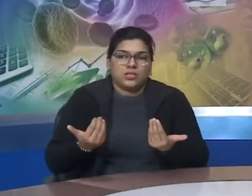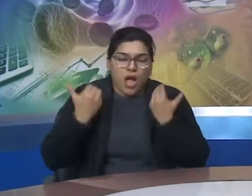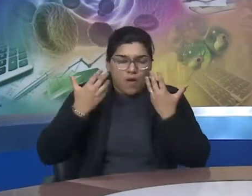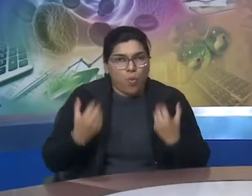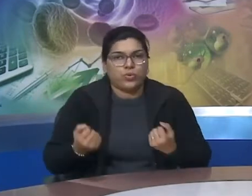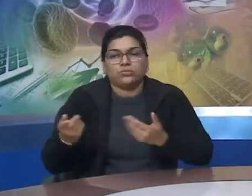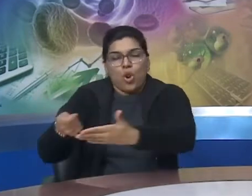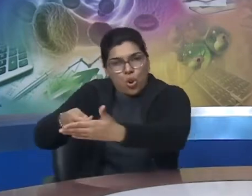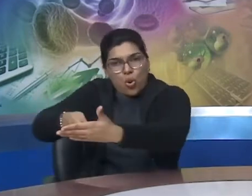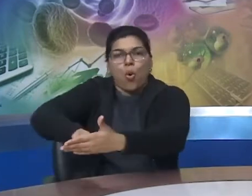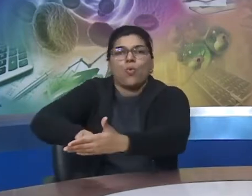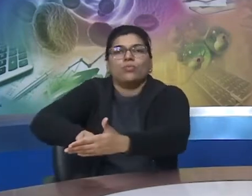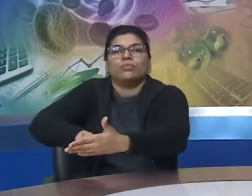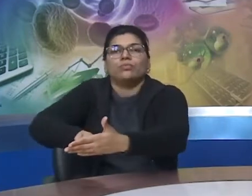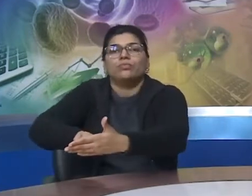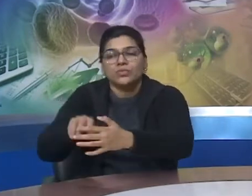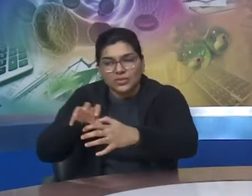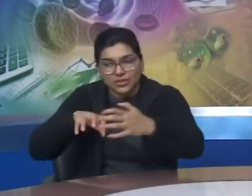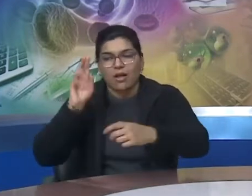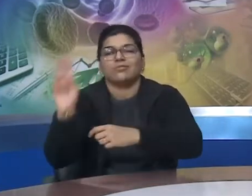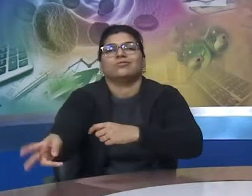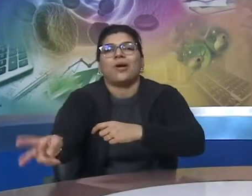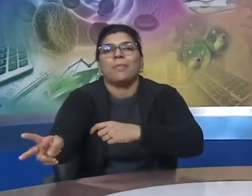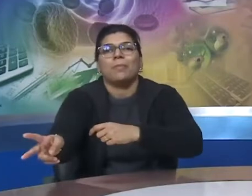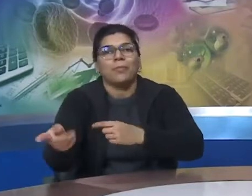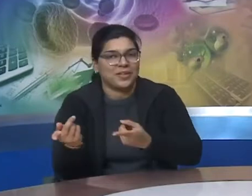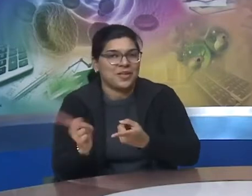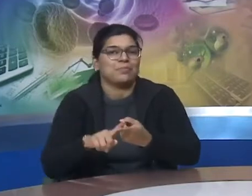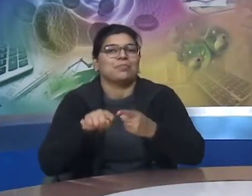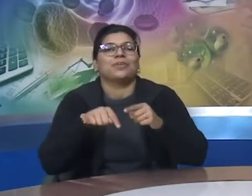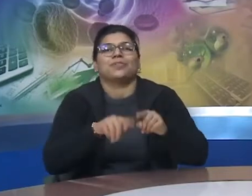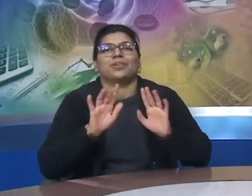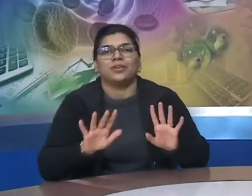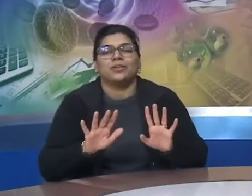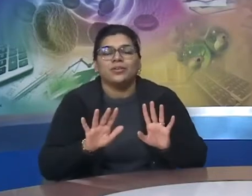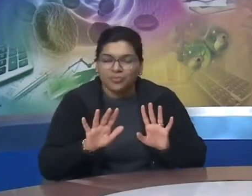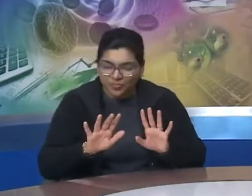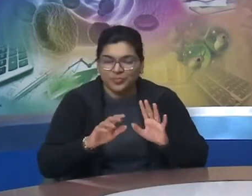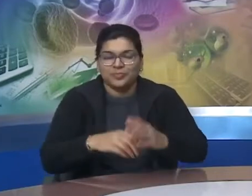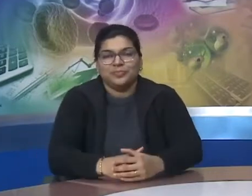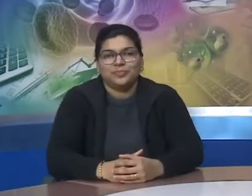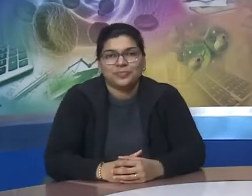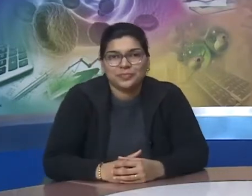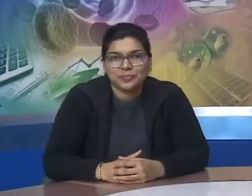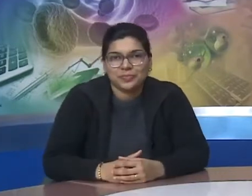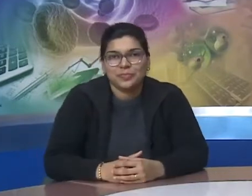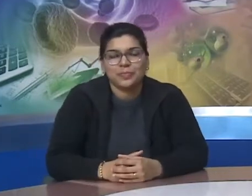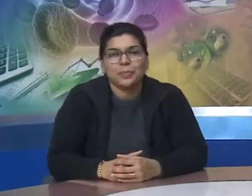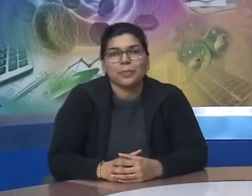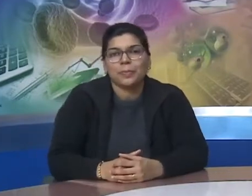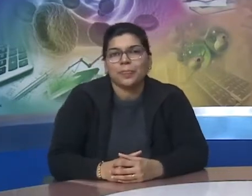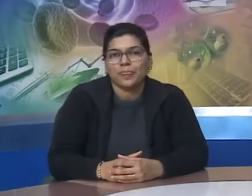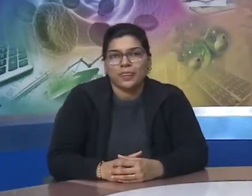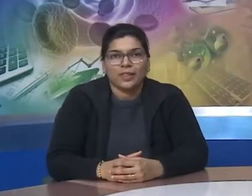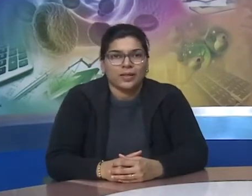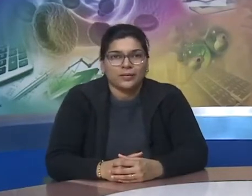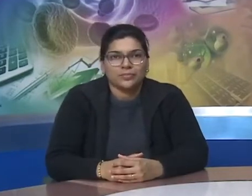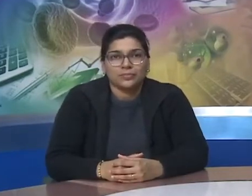tiger. People believe that tigers are furious animals to be